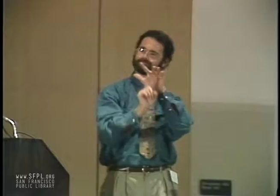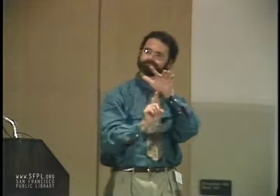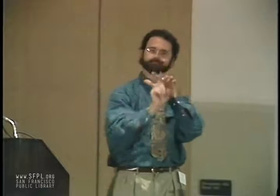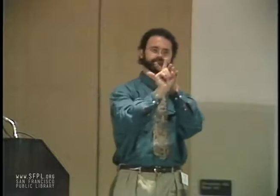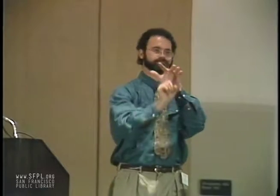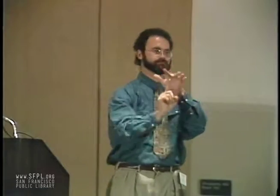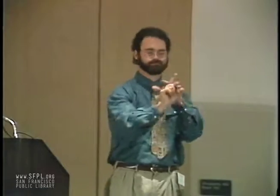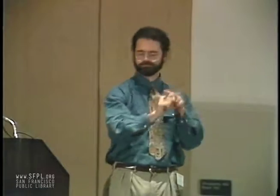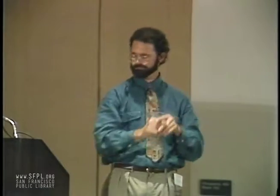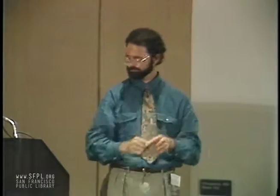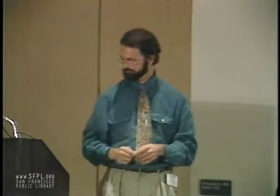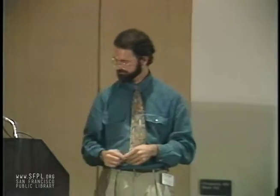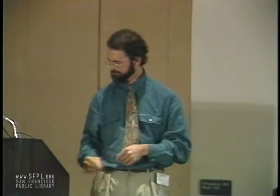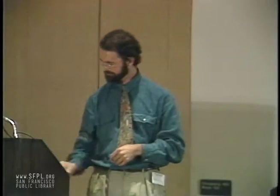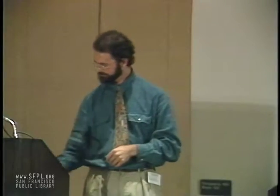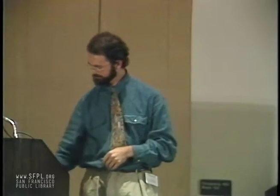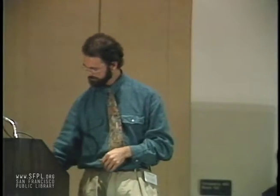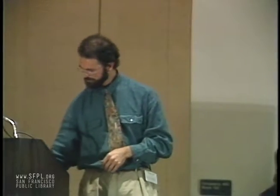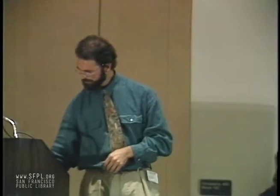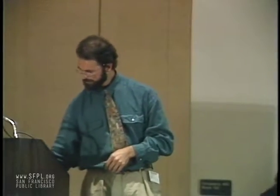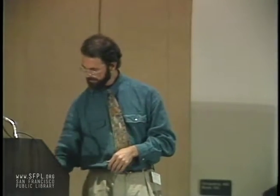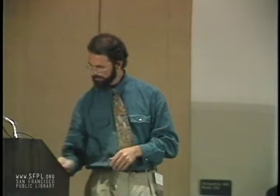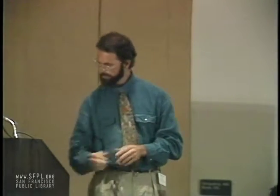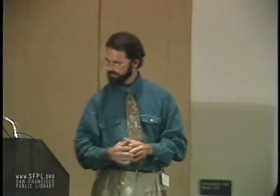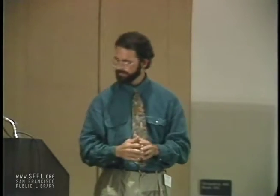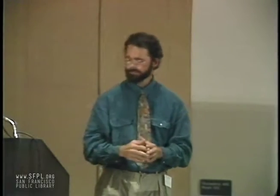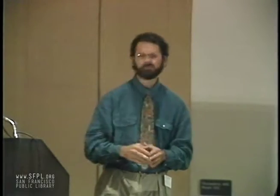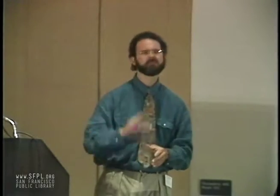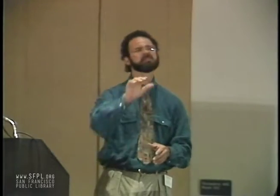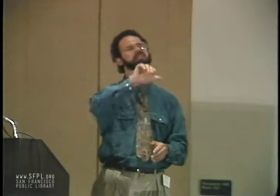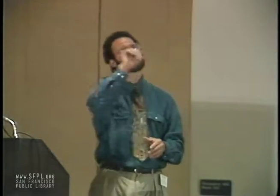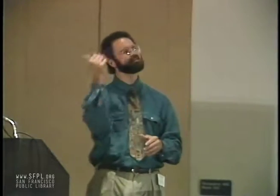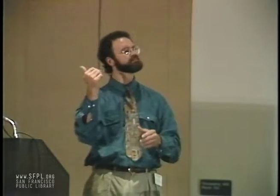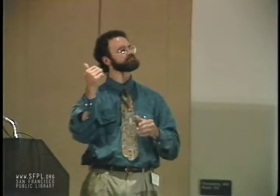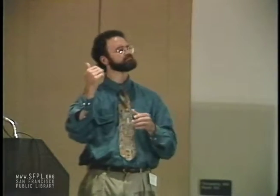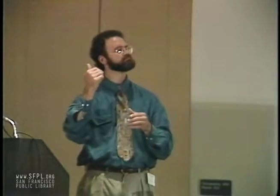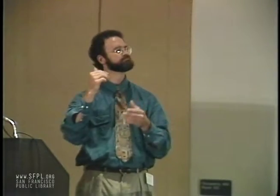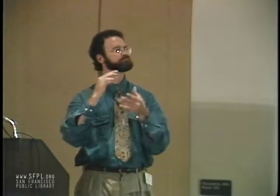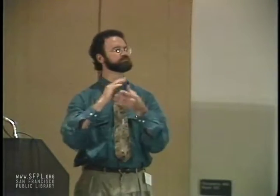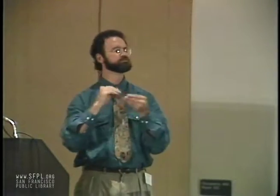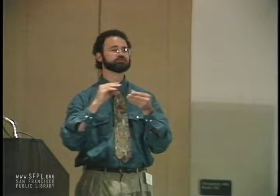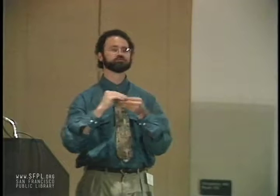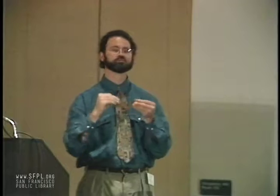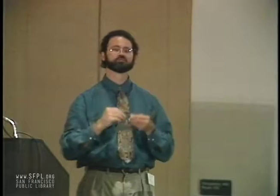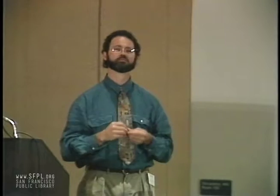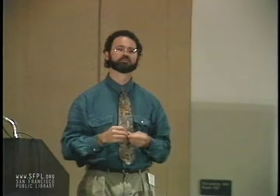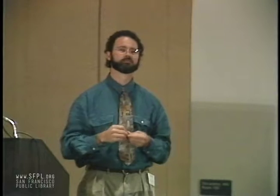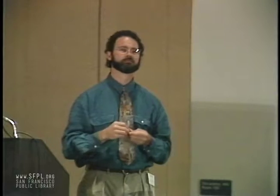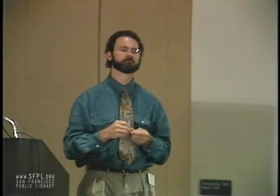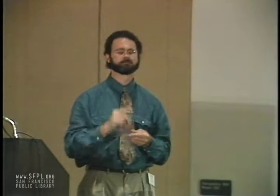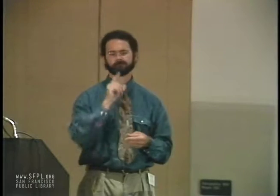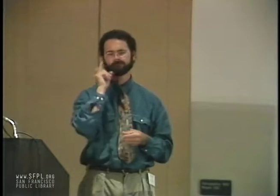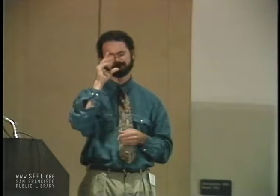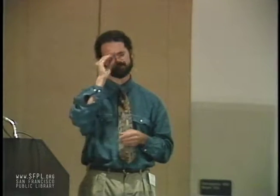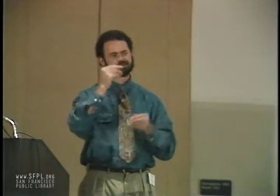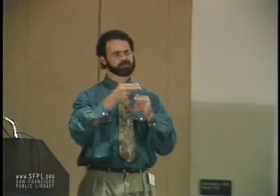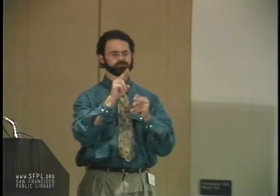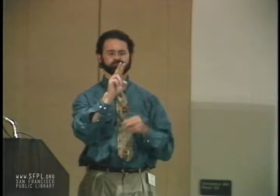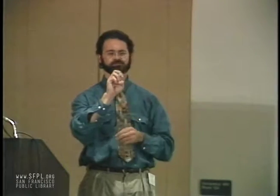So that symbol recurs throughout our mythology. I have another